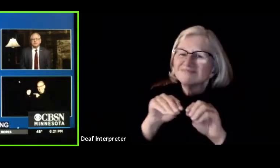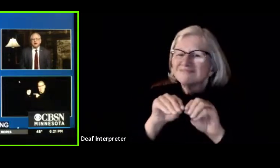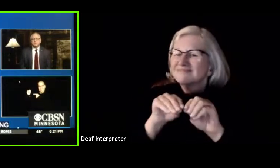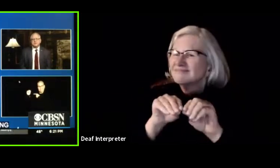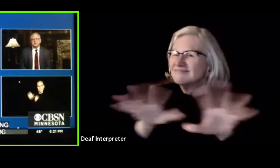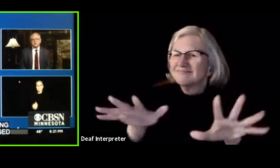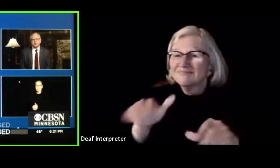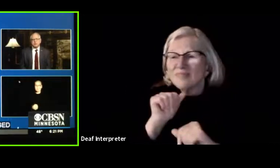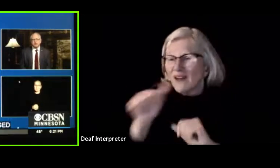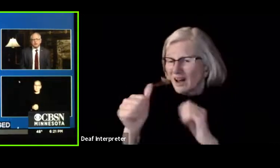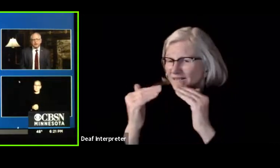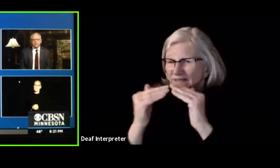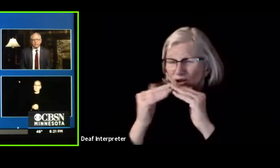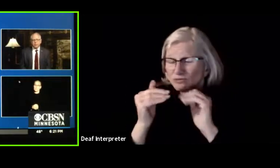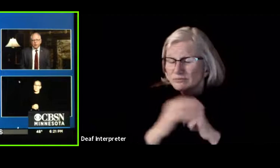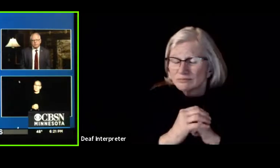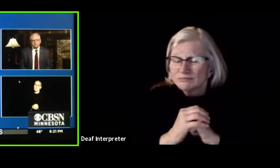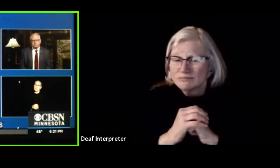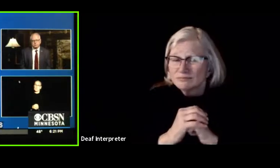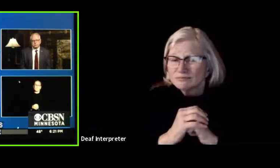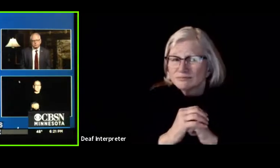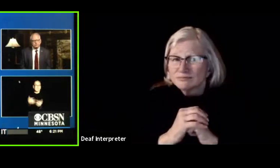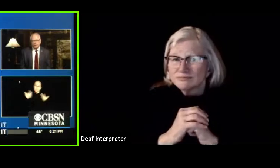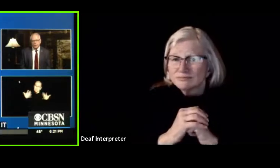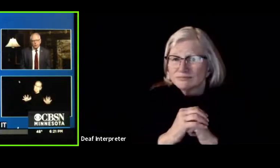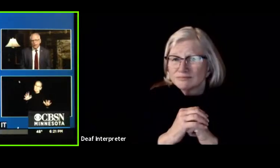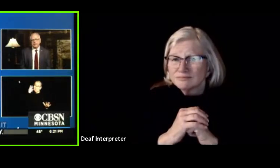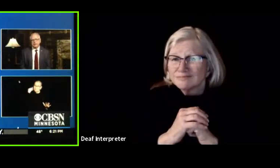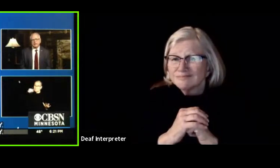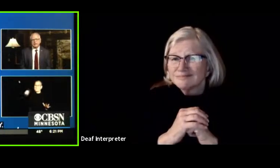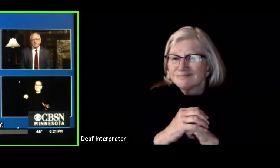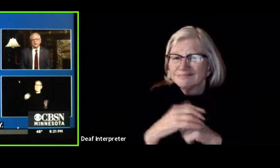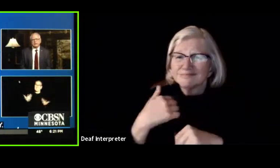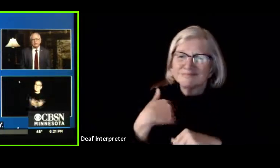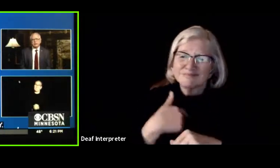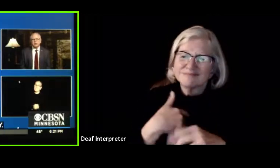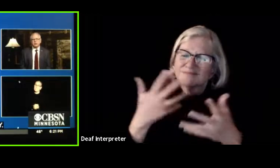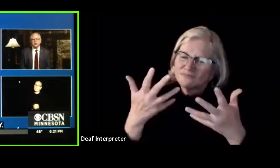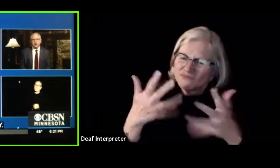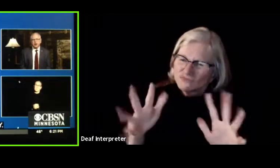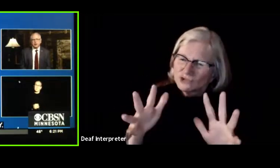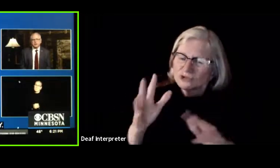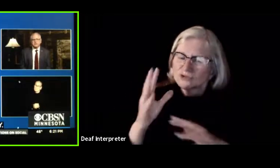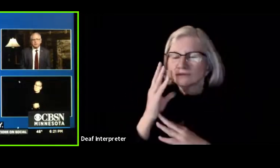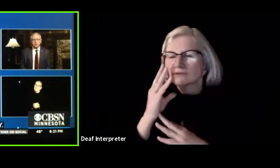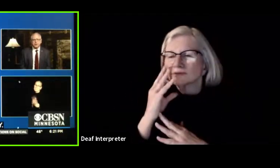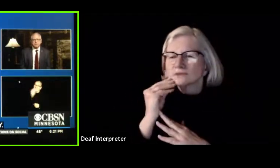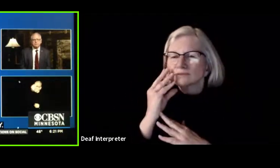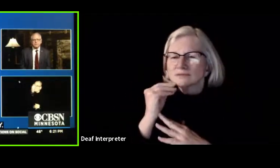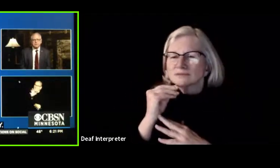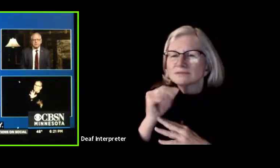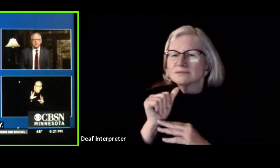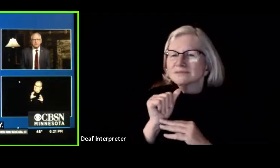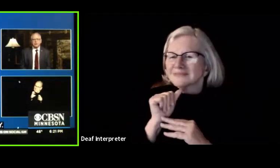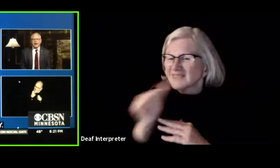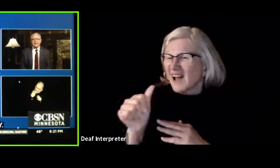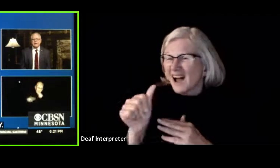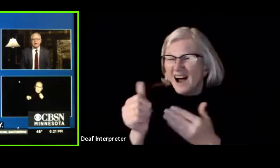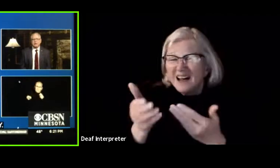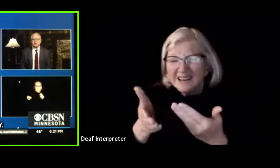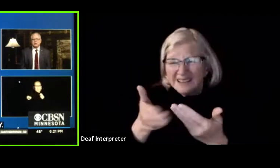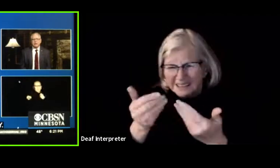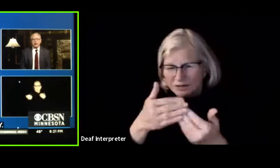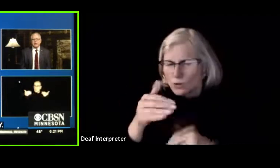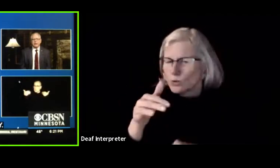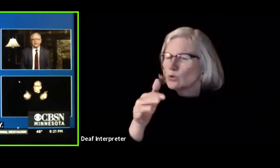We've done this, Minnesota. We've done it before. It wasn't easy. It was incredibly hard. In the spring, you were asked